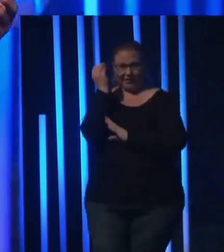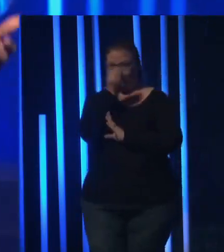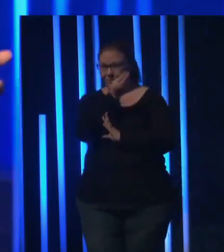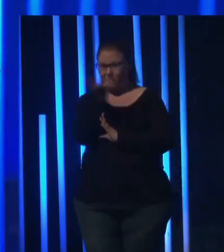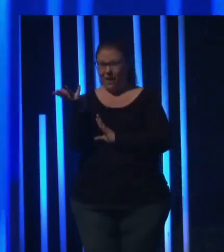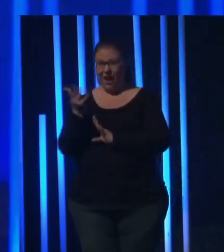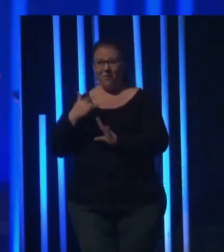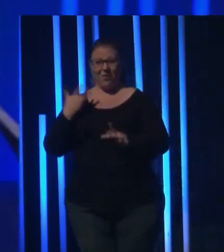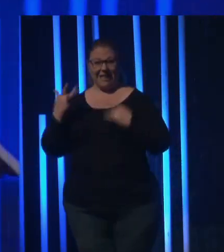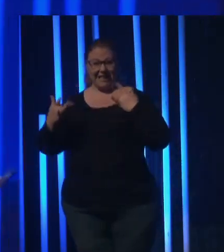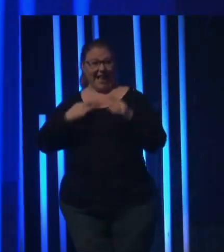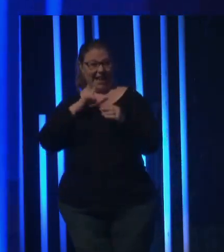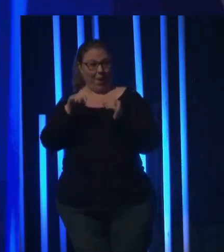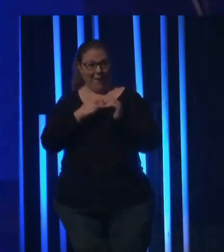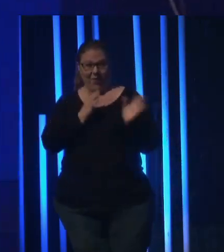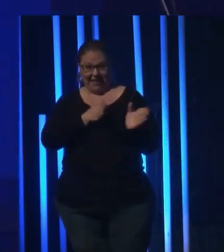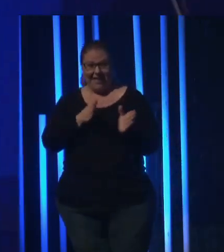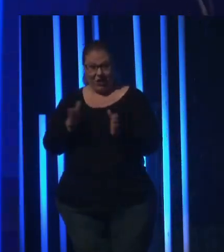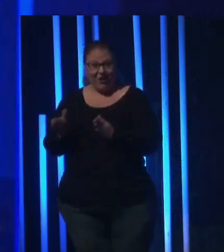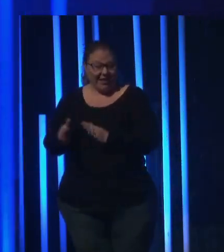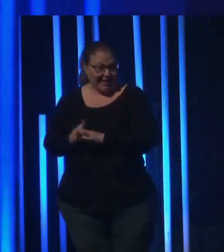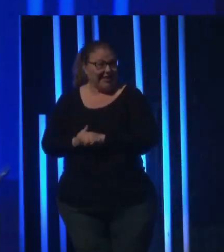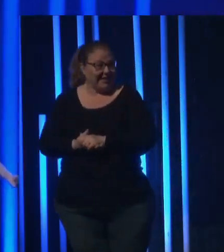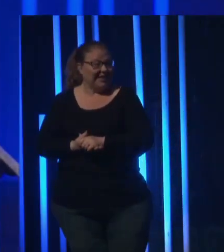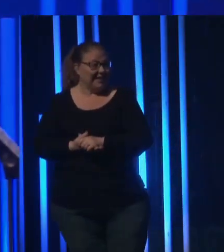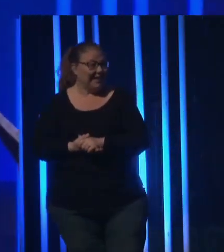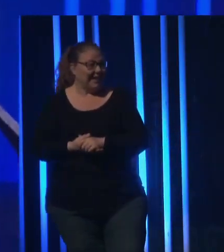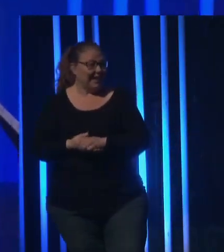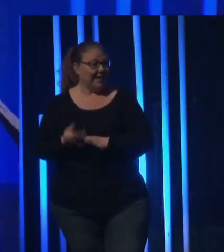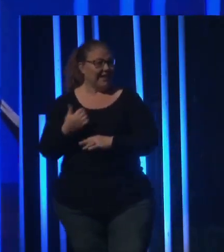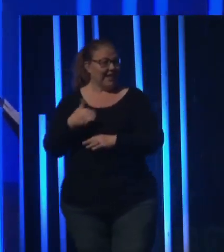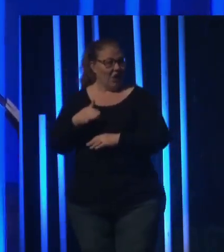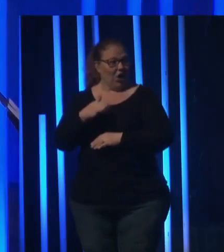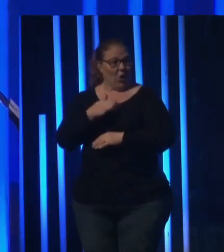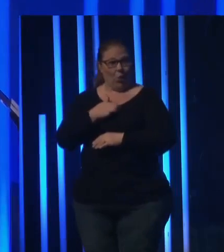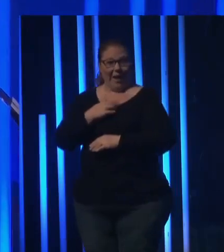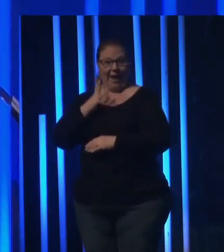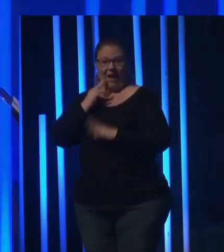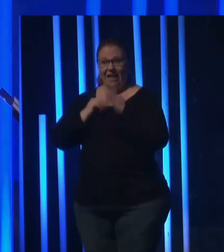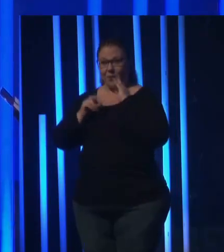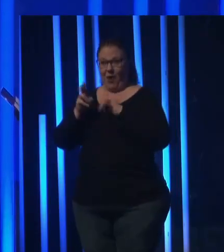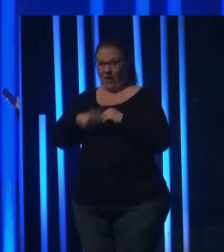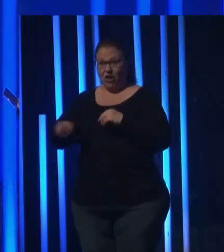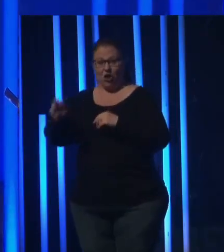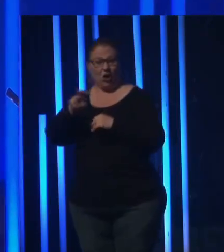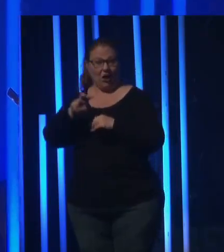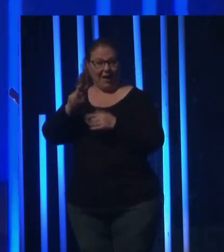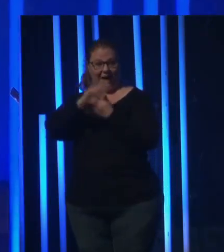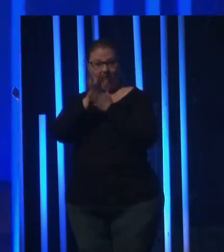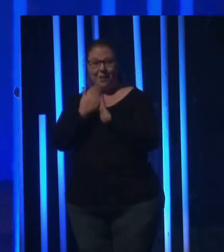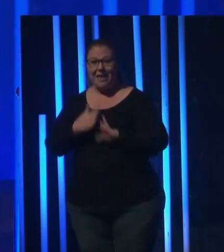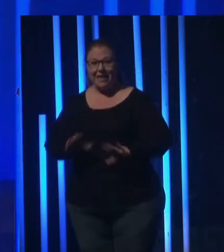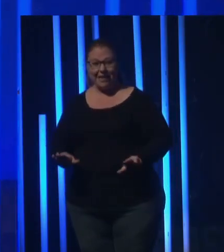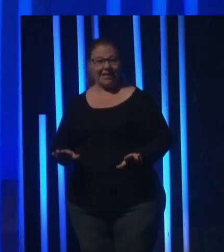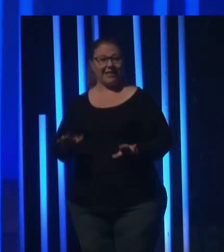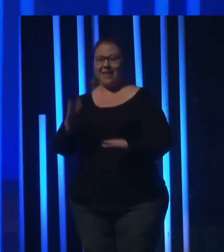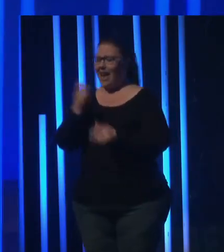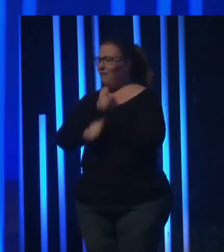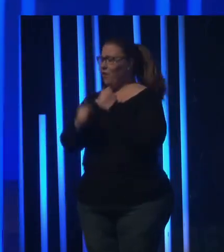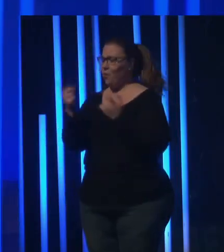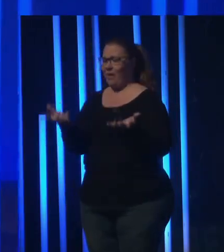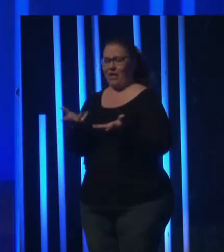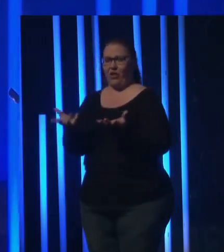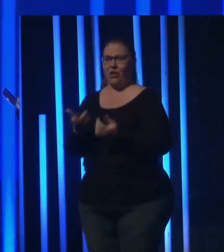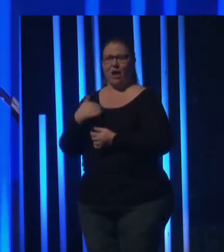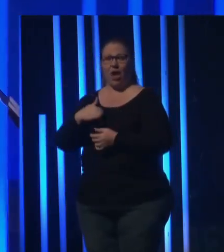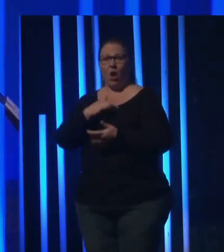so excited about this series. That we are on a journey of peace. In fact, everyone here,